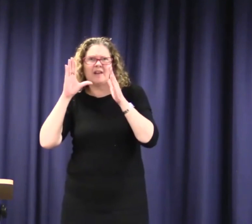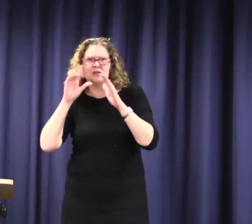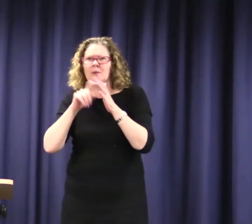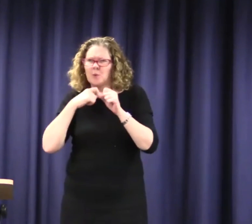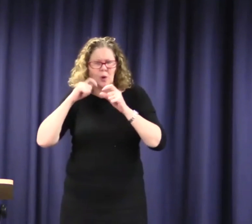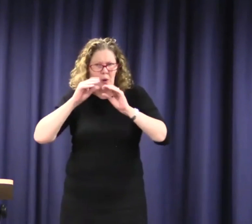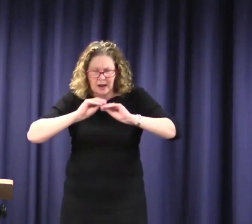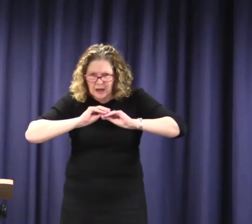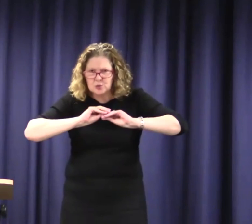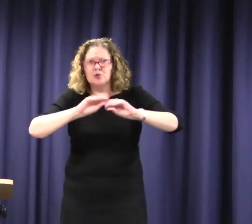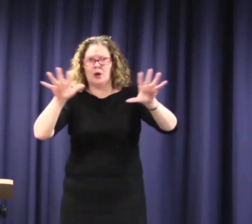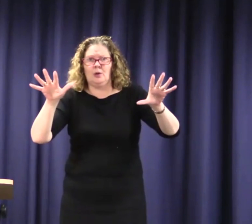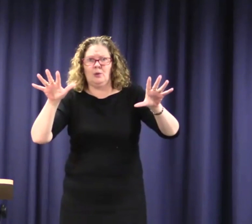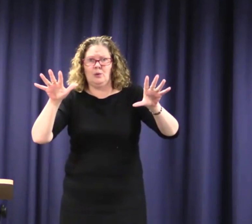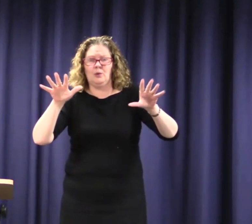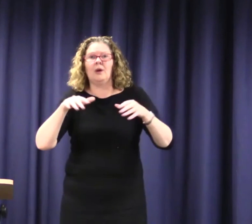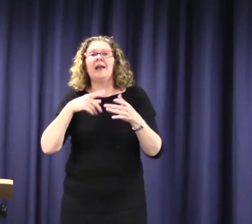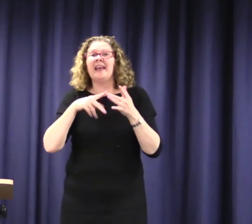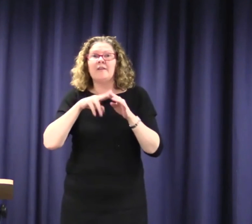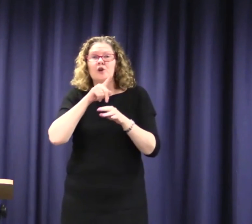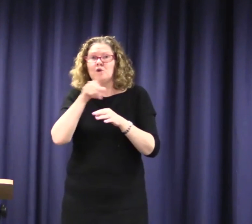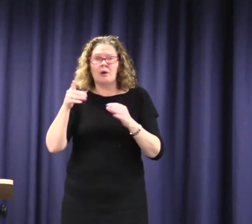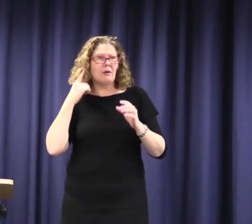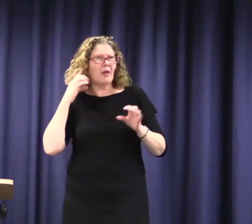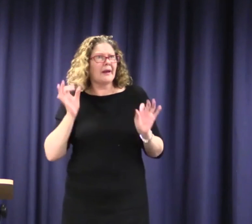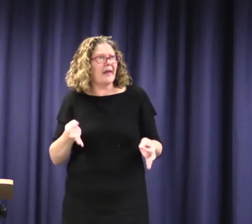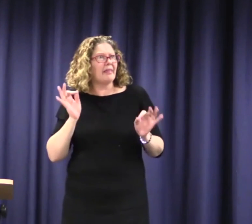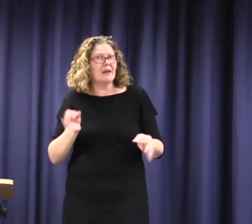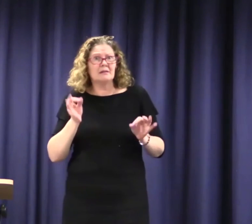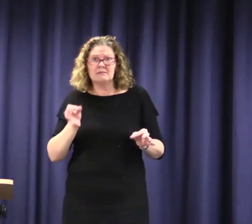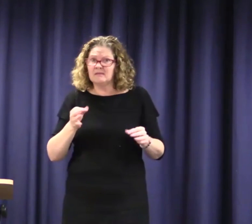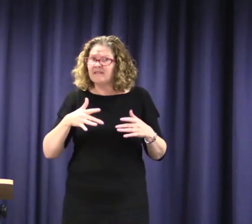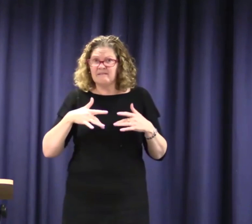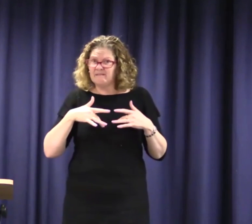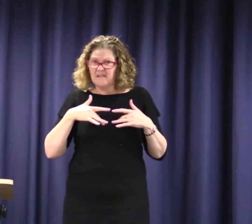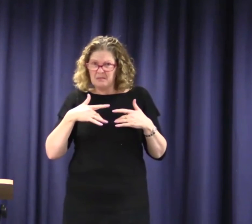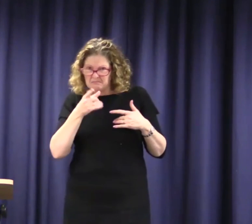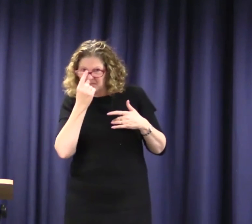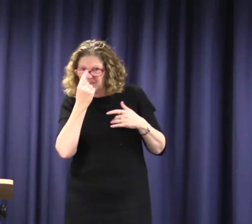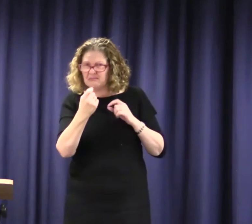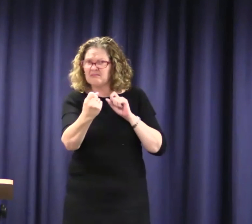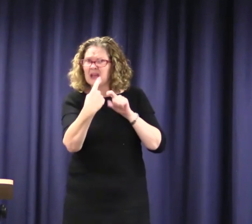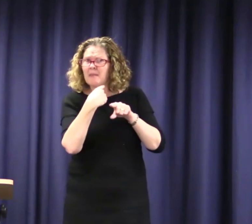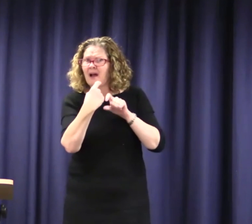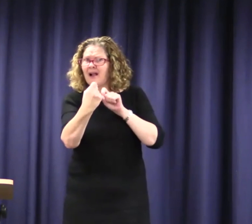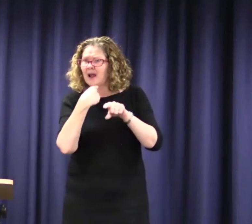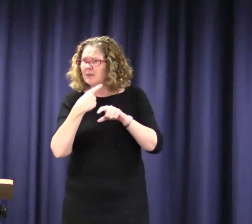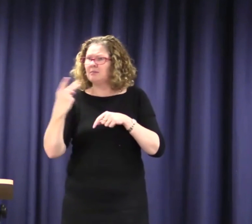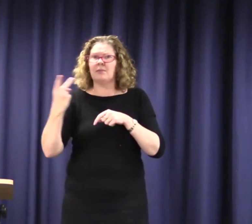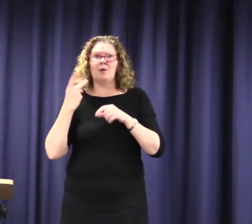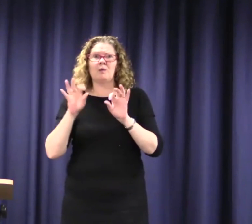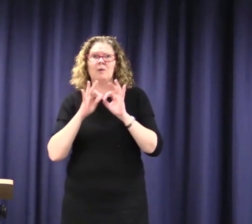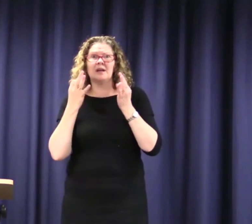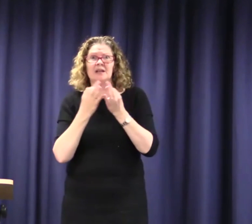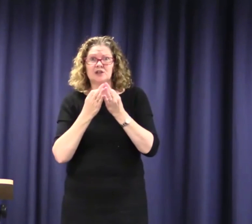Victoria's website and Facebook. We will share the information as widely as we can, and if you haven't heard anything, please